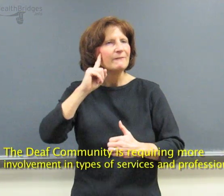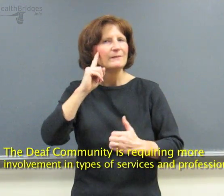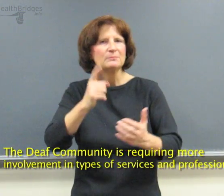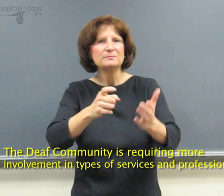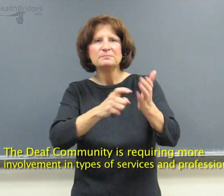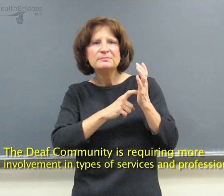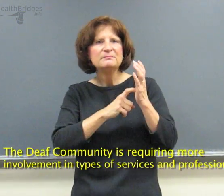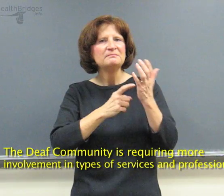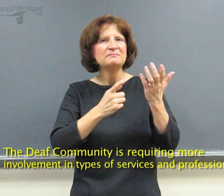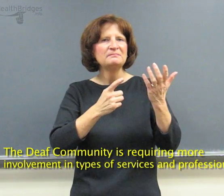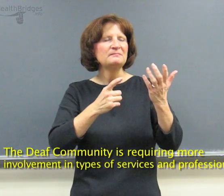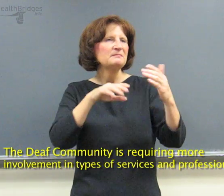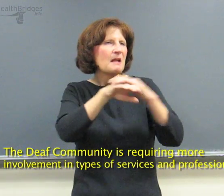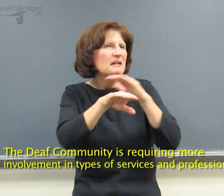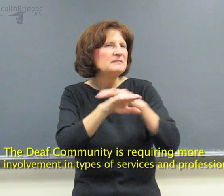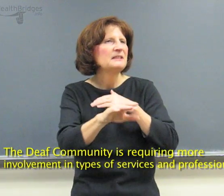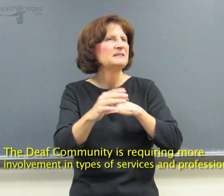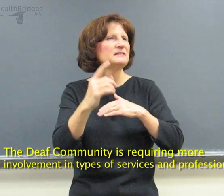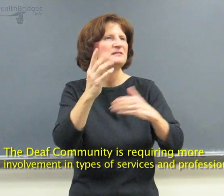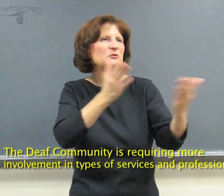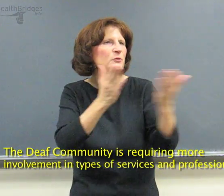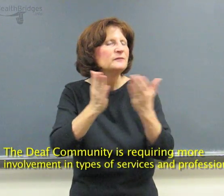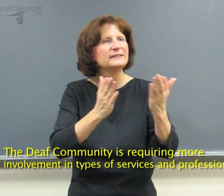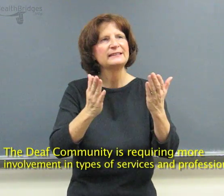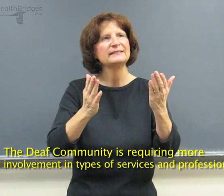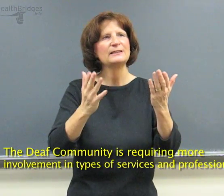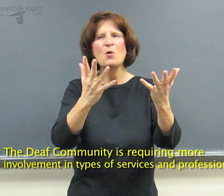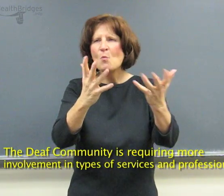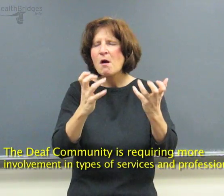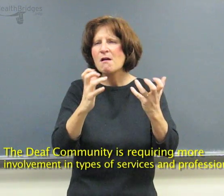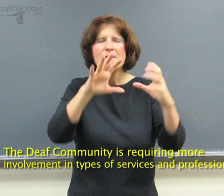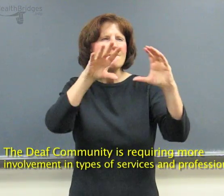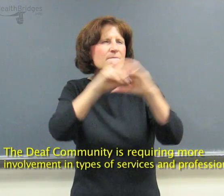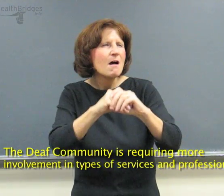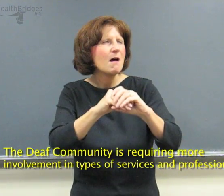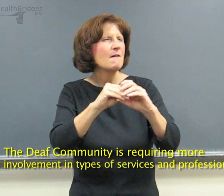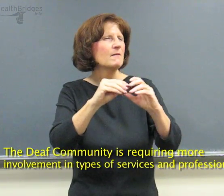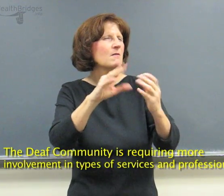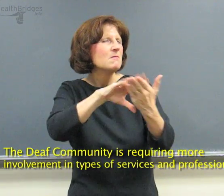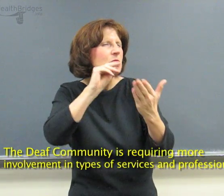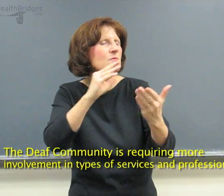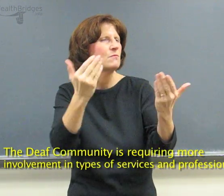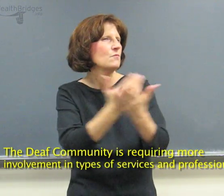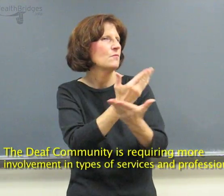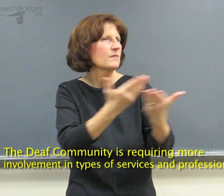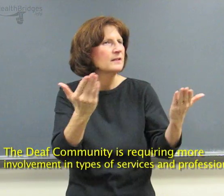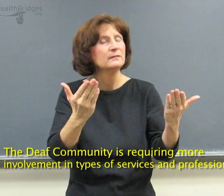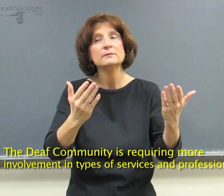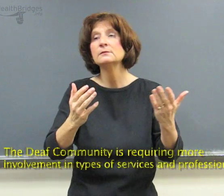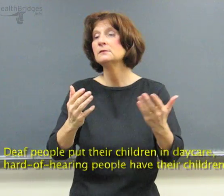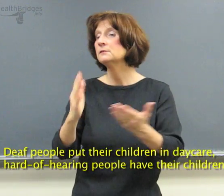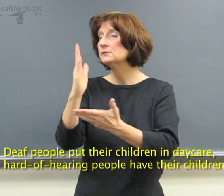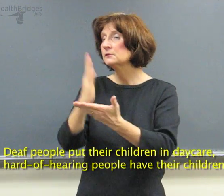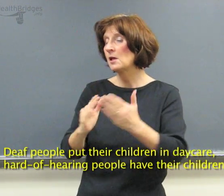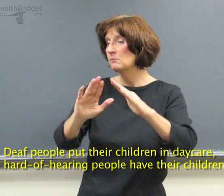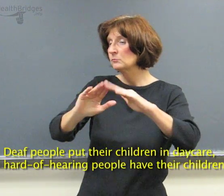deaf community could use. The deaf community is requiring more involvement in types of